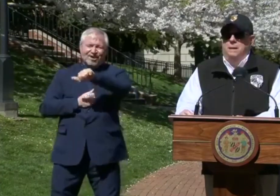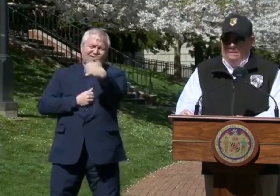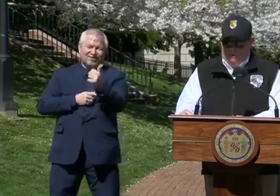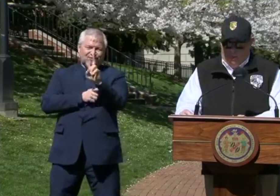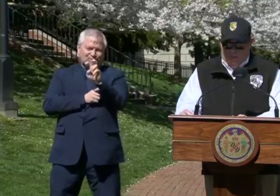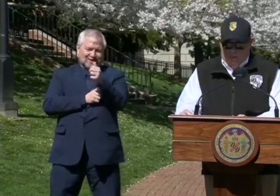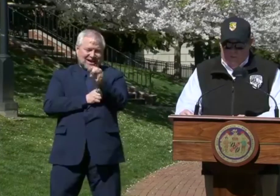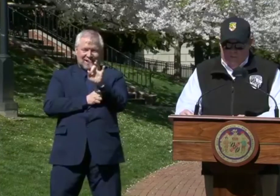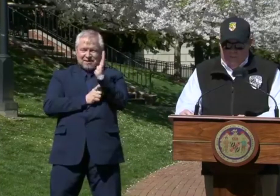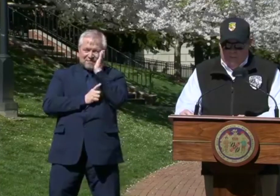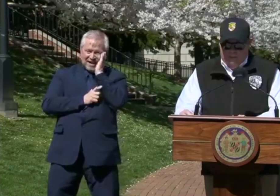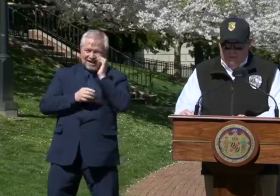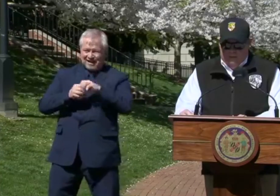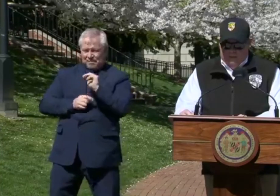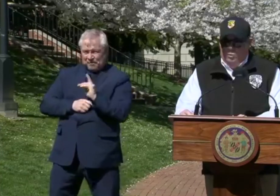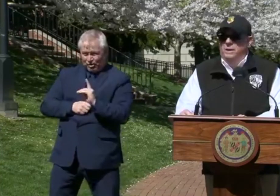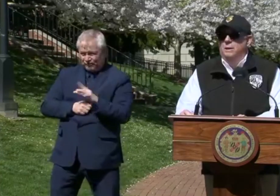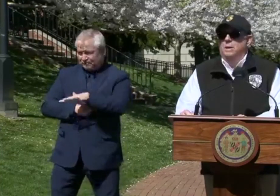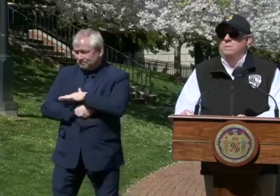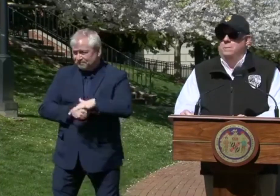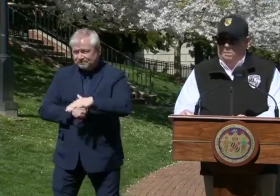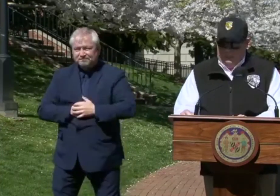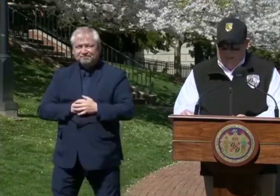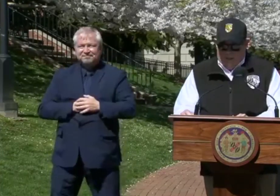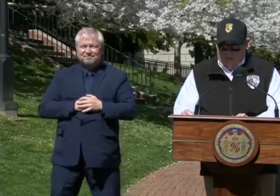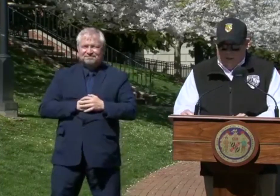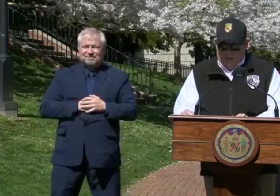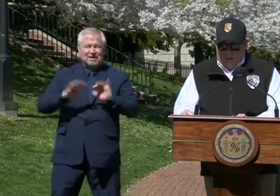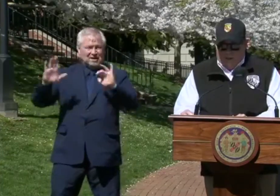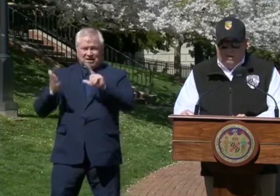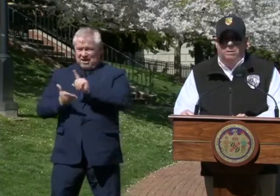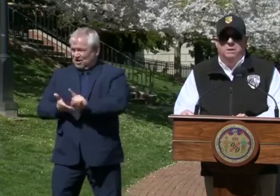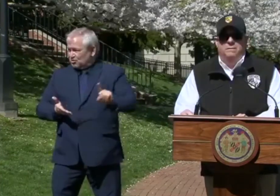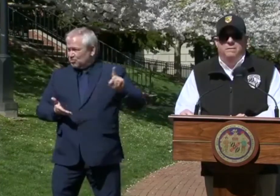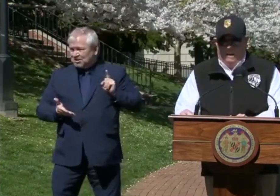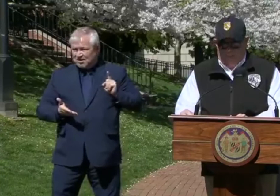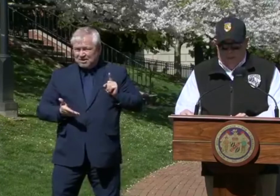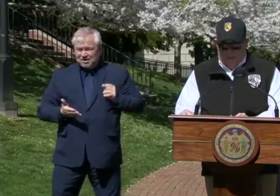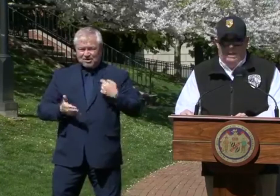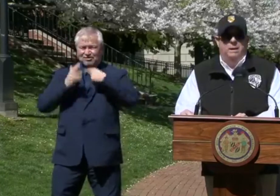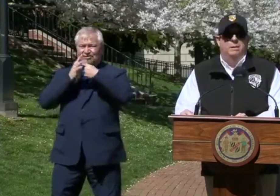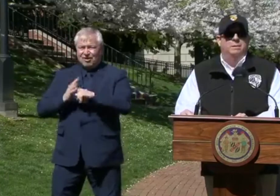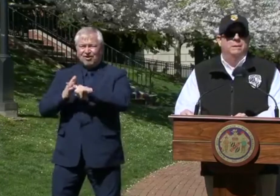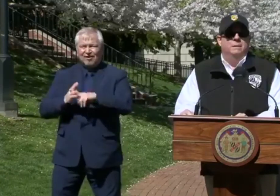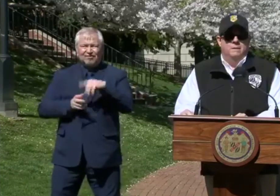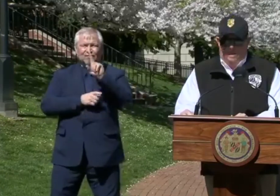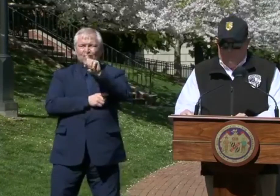their Maryland facilities. A week ago, we launched a $175